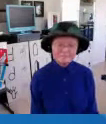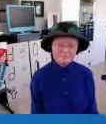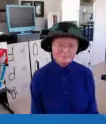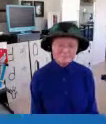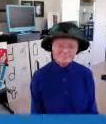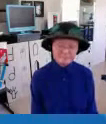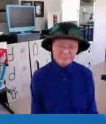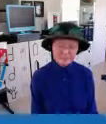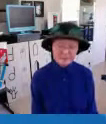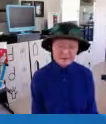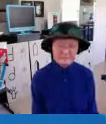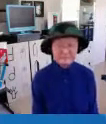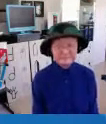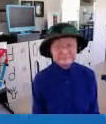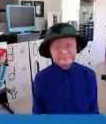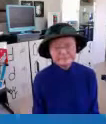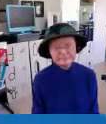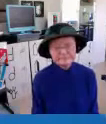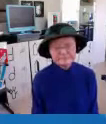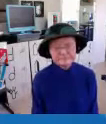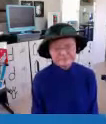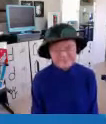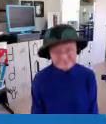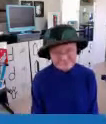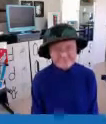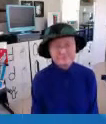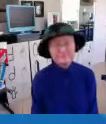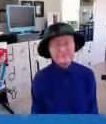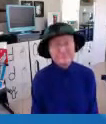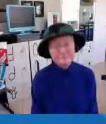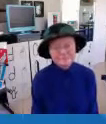not. They don't show you the syntax of the language.